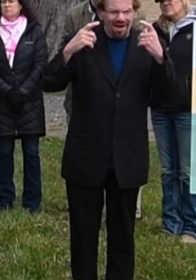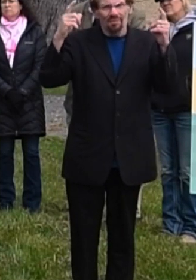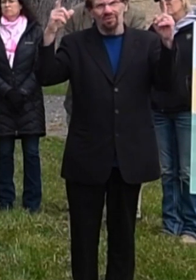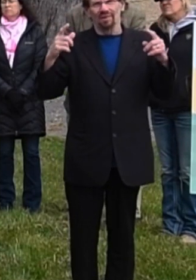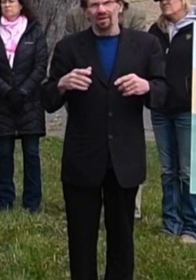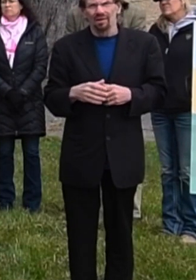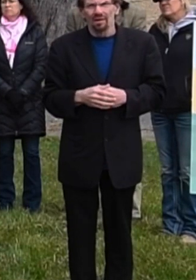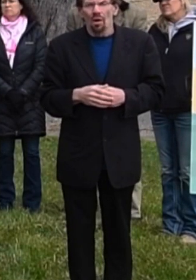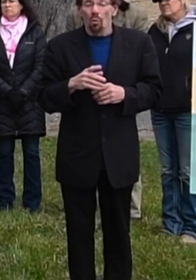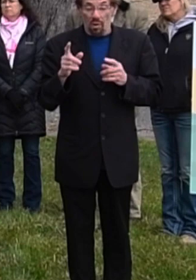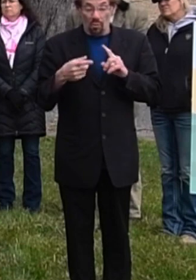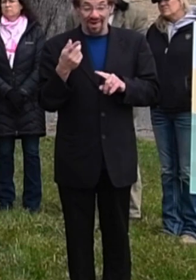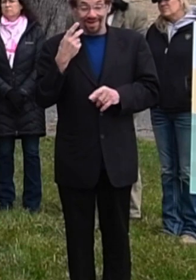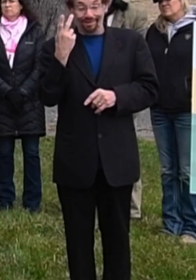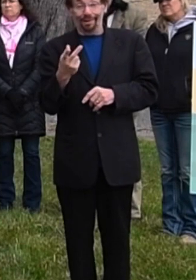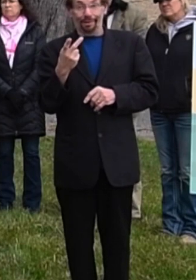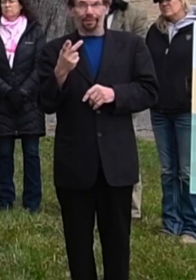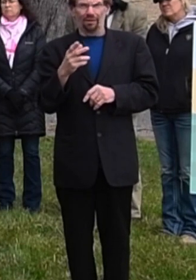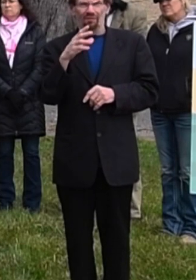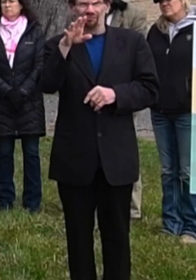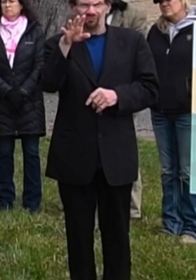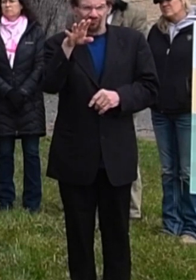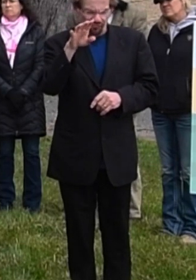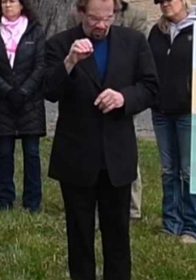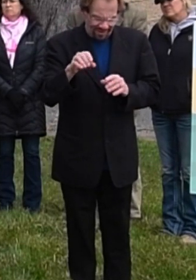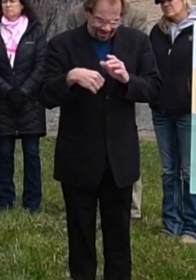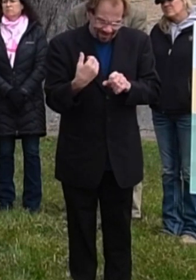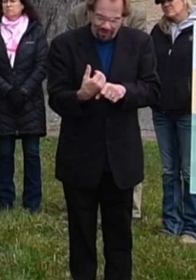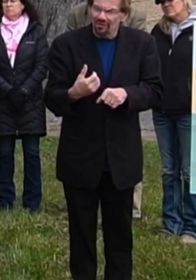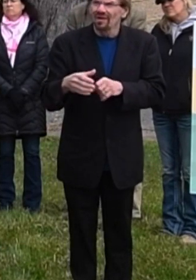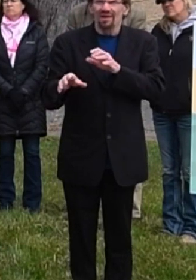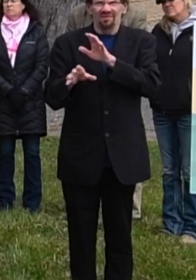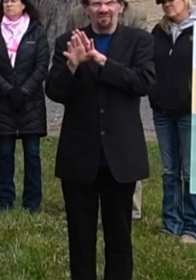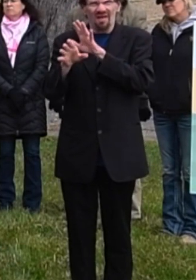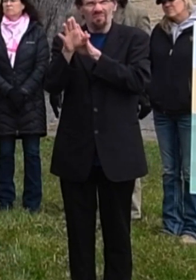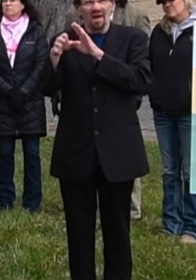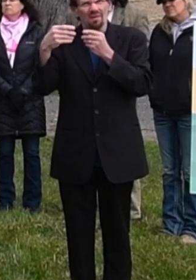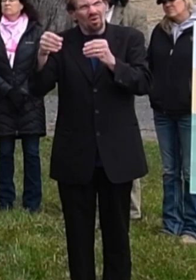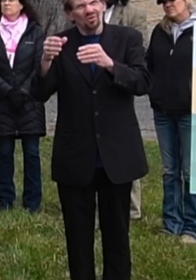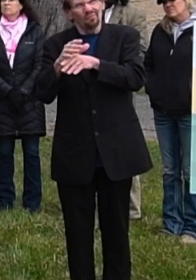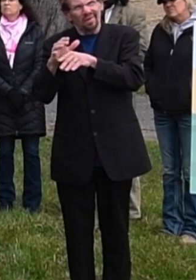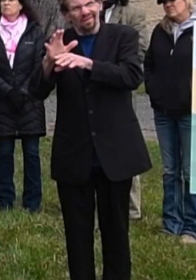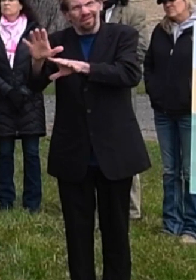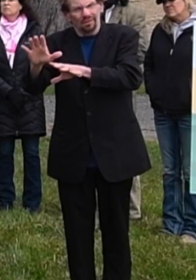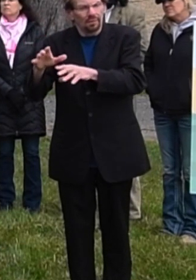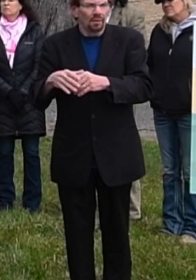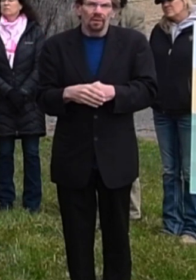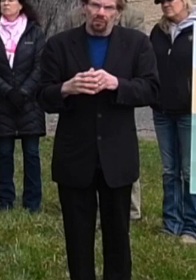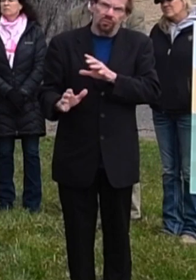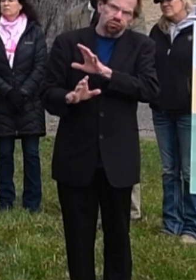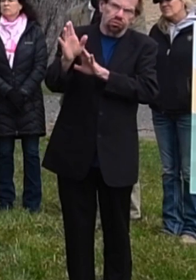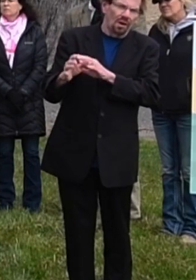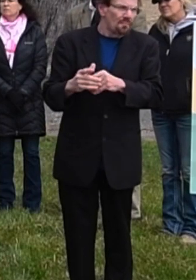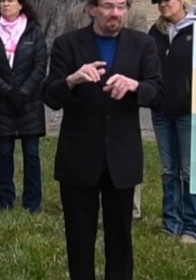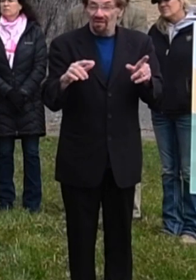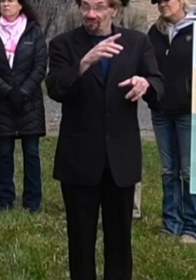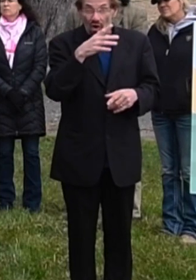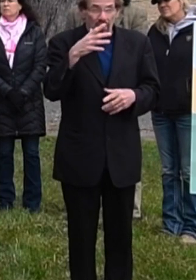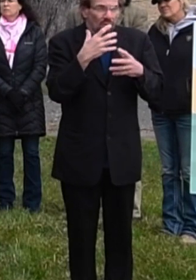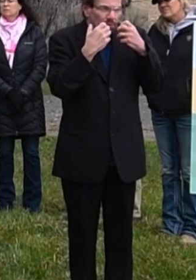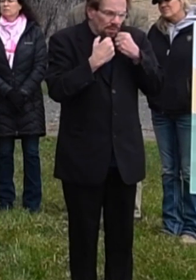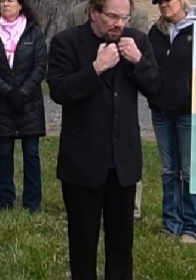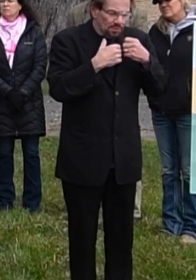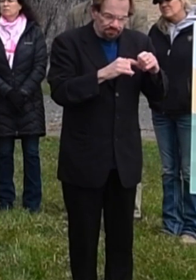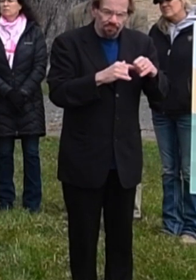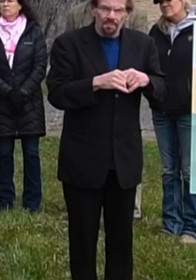for development over the past 4 decades. And finally, there are approximately 3,000 acres remaining that